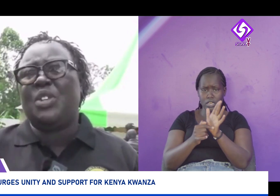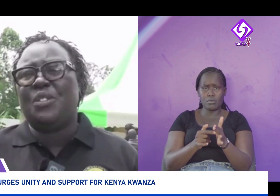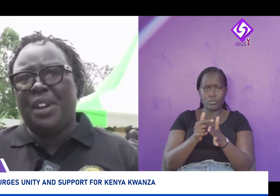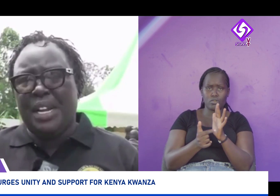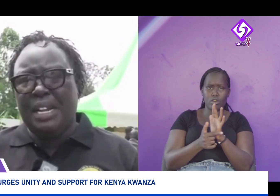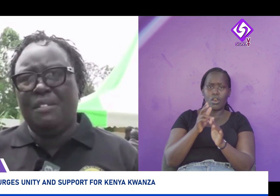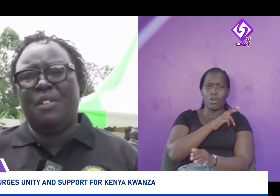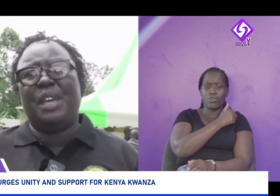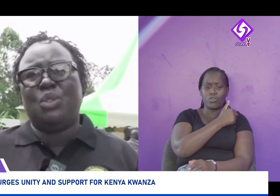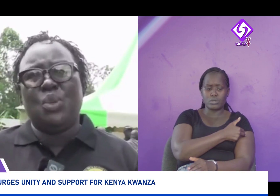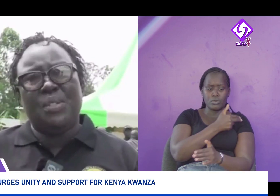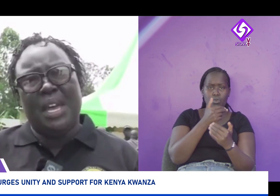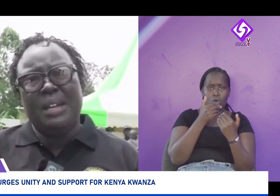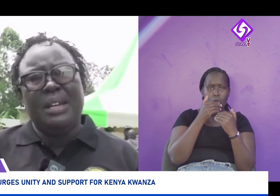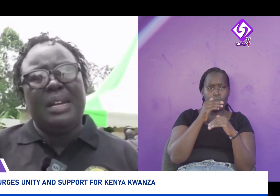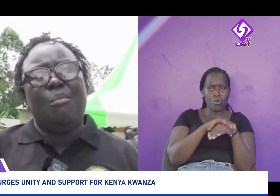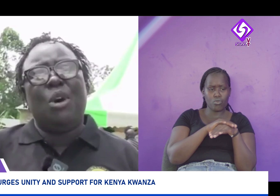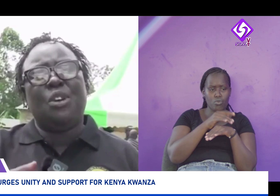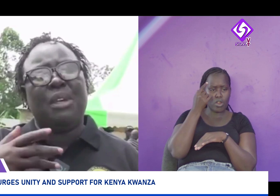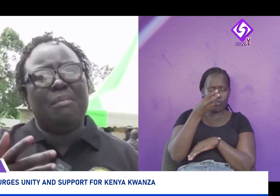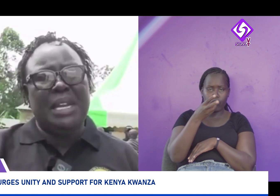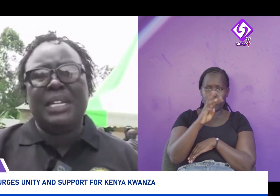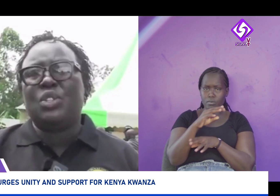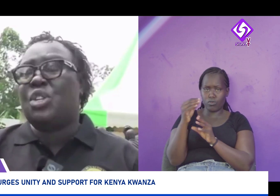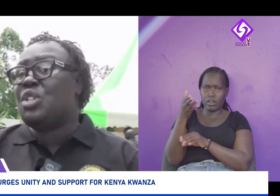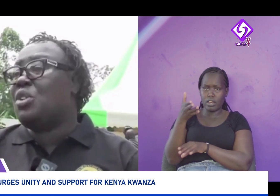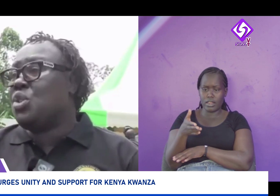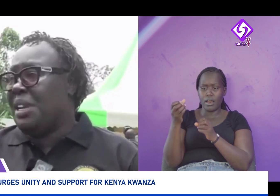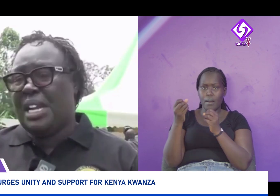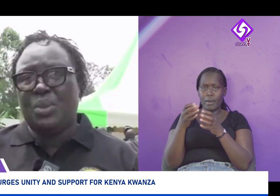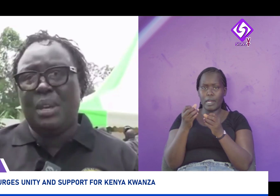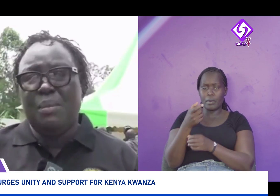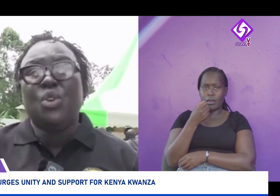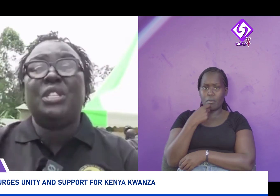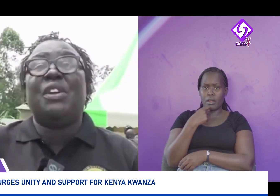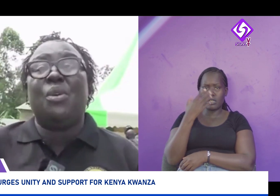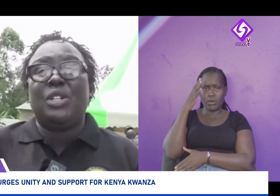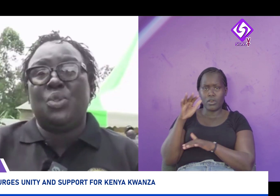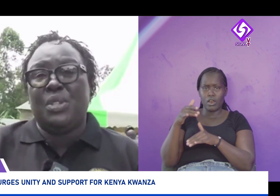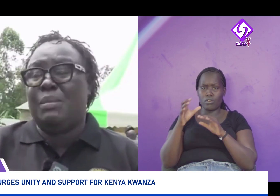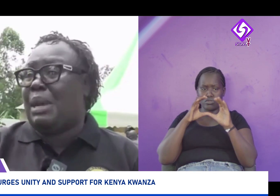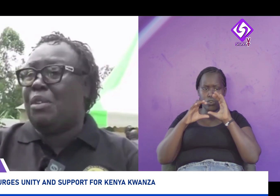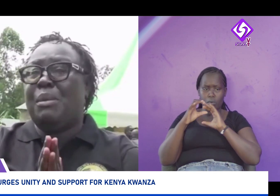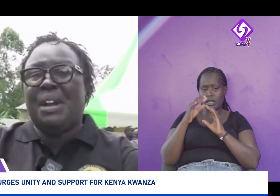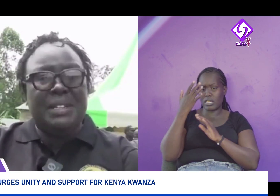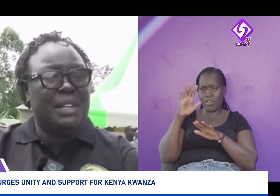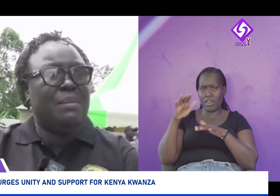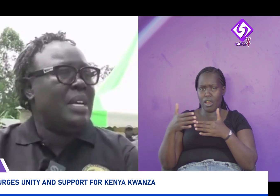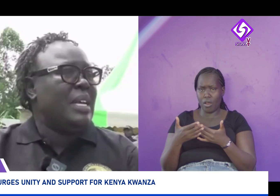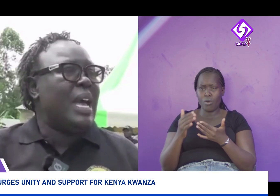not friendly for them to go there. Most of the medics do not know how to communicate to them, do not even know what to do to them. Some of them embarrass them. They